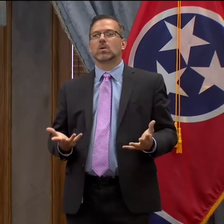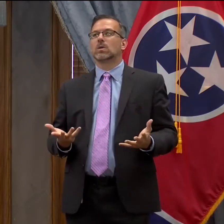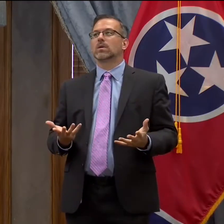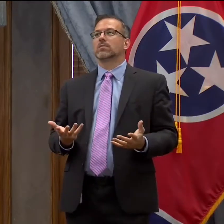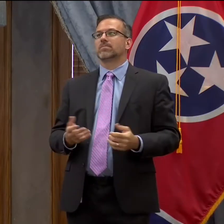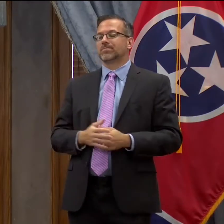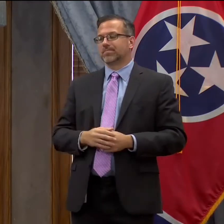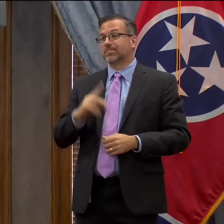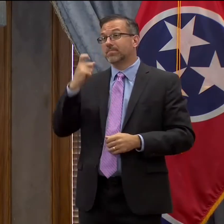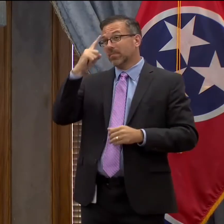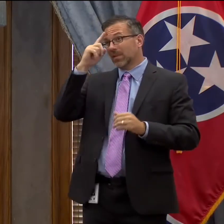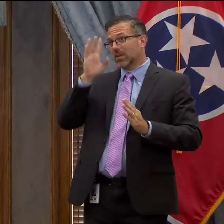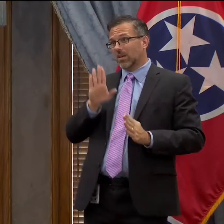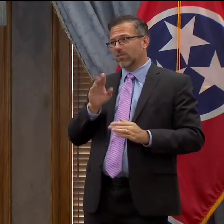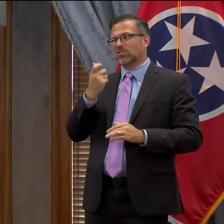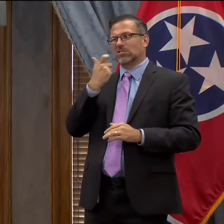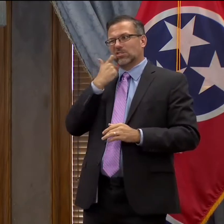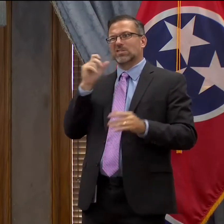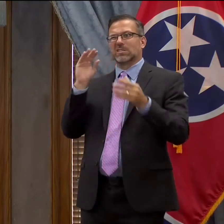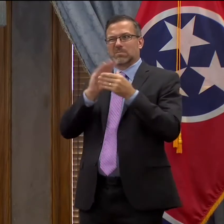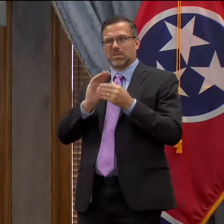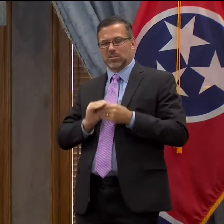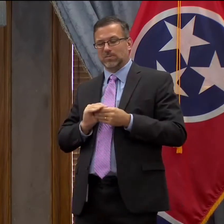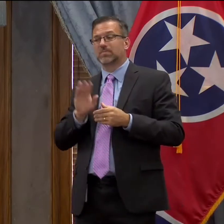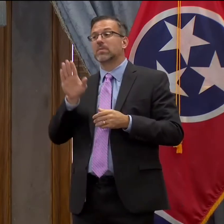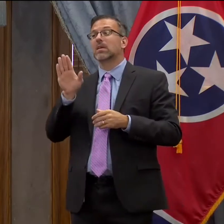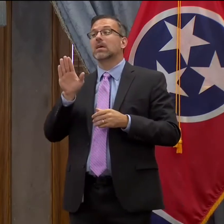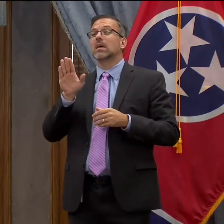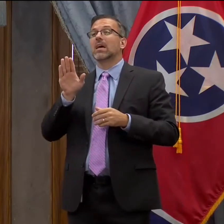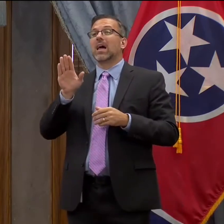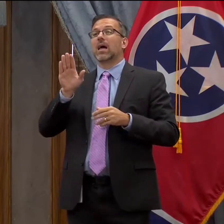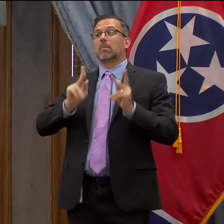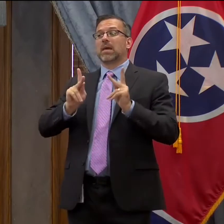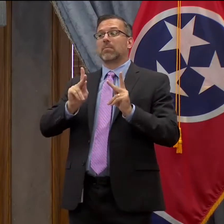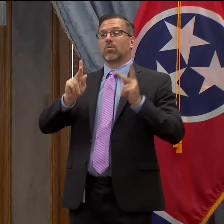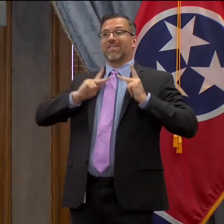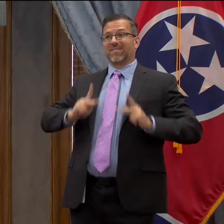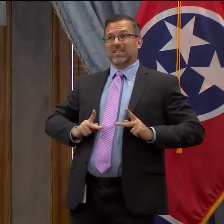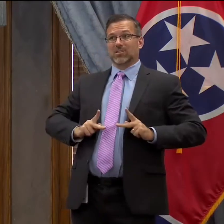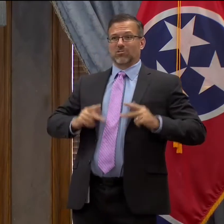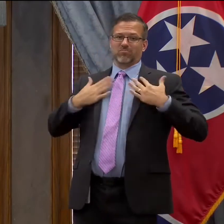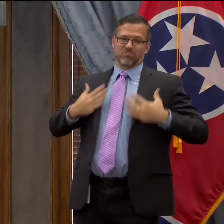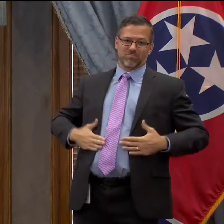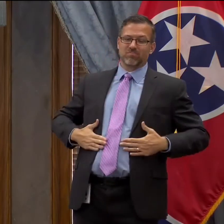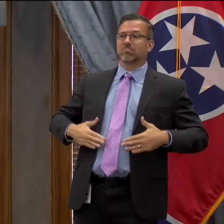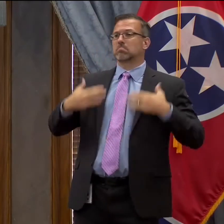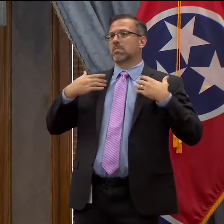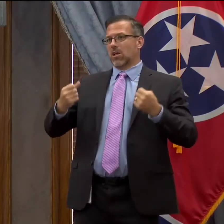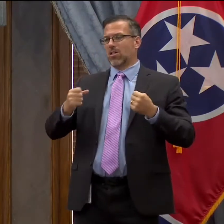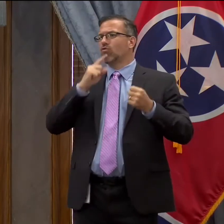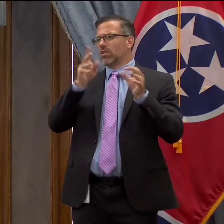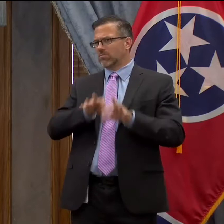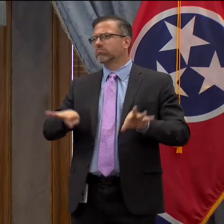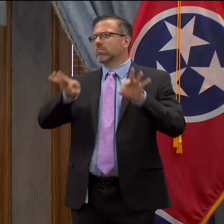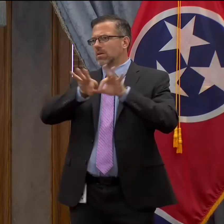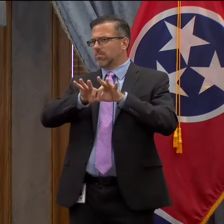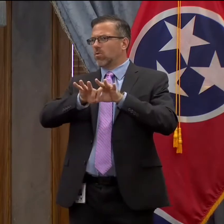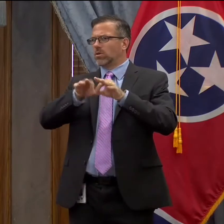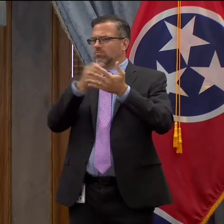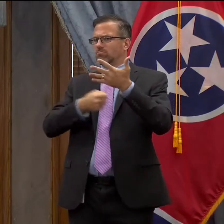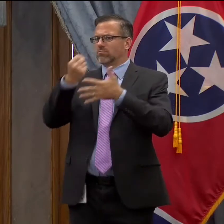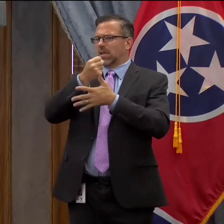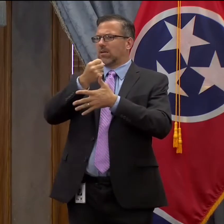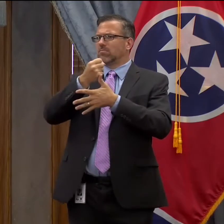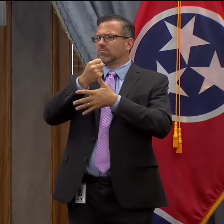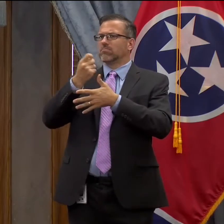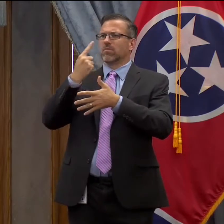protecting the physical health of our long-term care residents has been the top priority for our administration during this response.